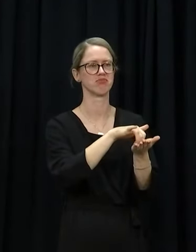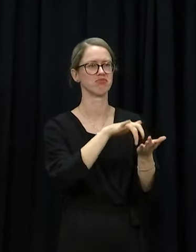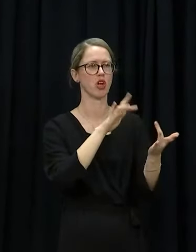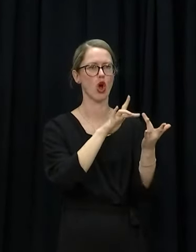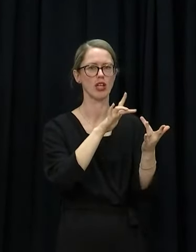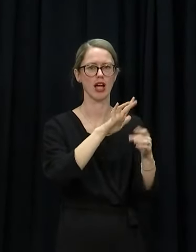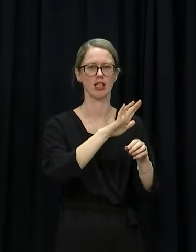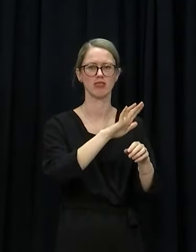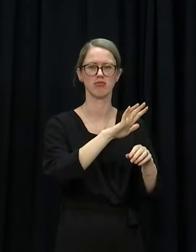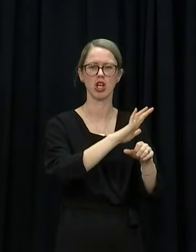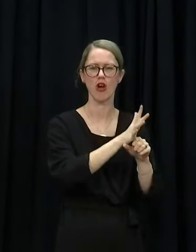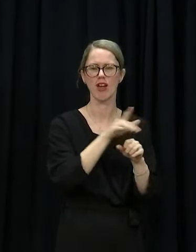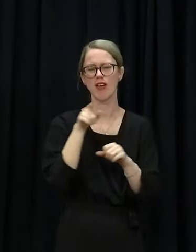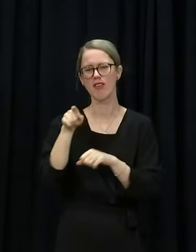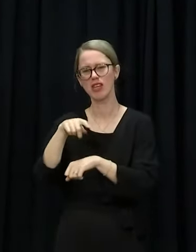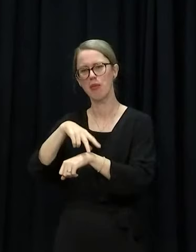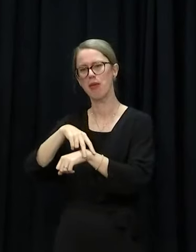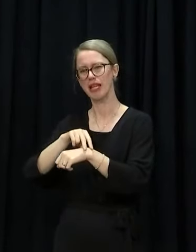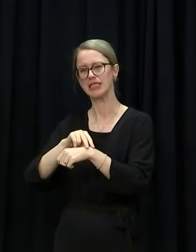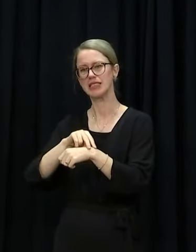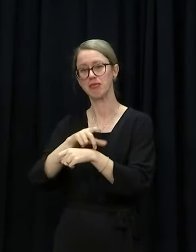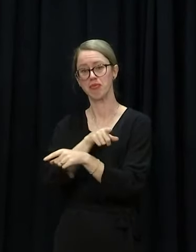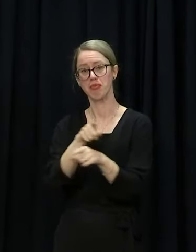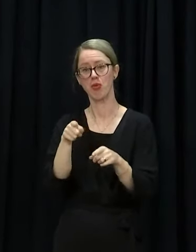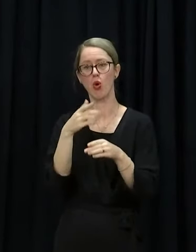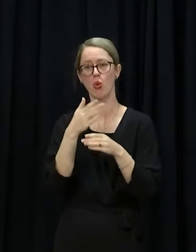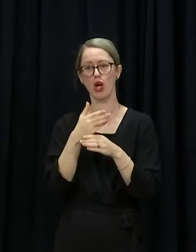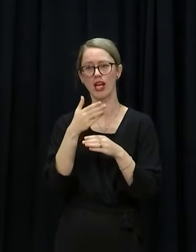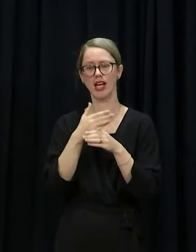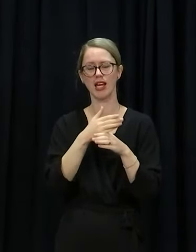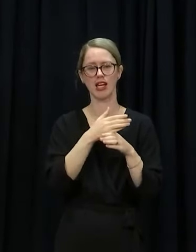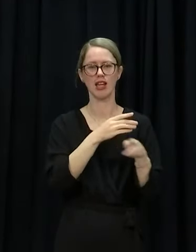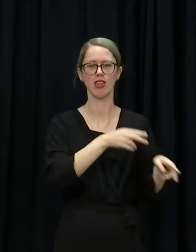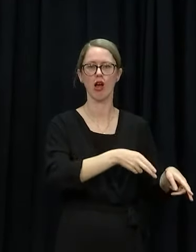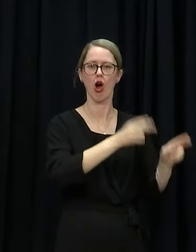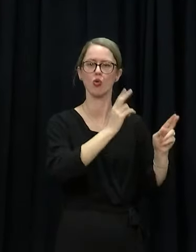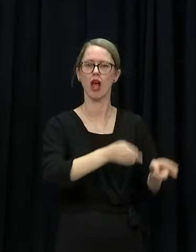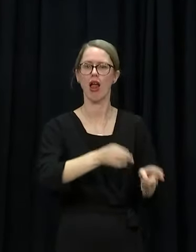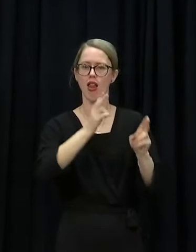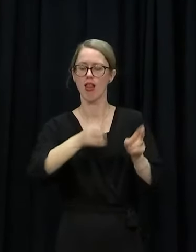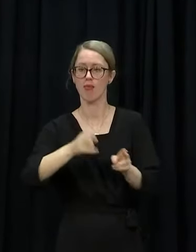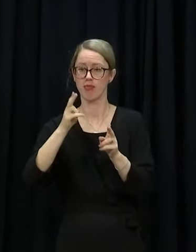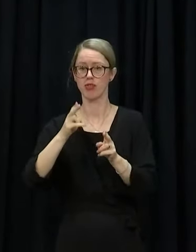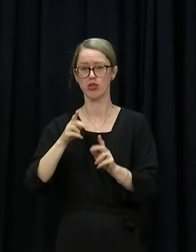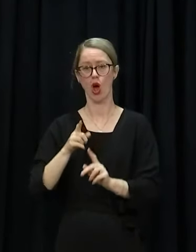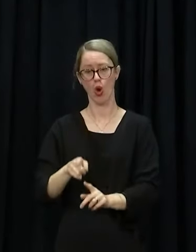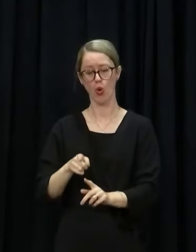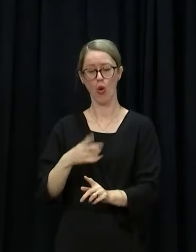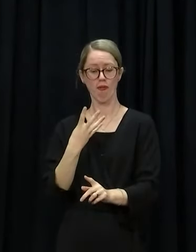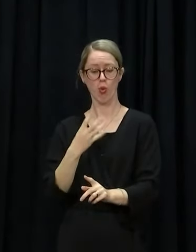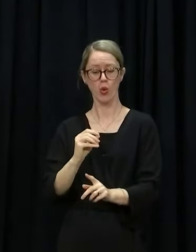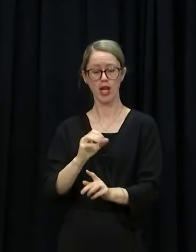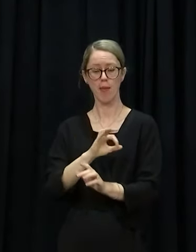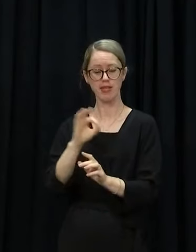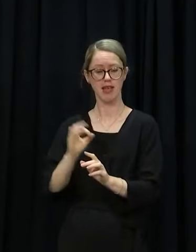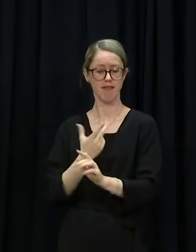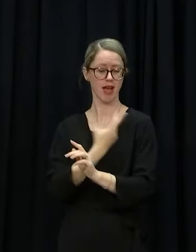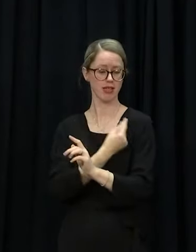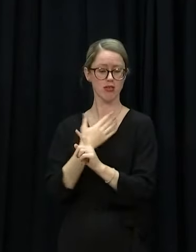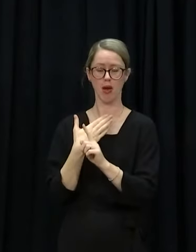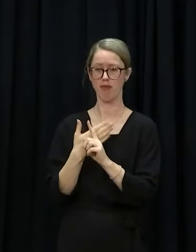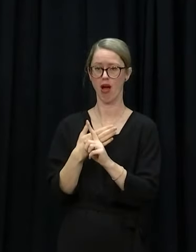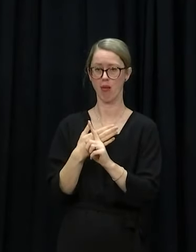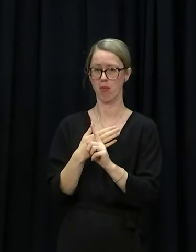COVID. And for our police, that represented those working across facilities. So 40% still, with that definition, have